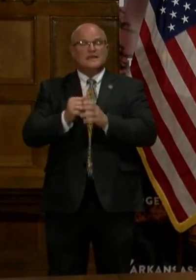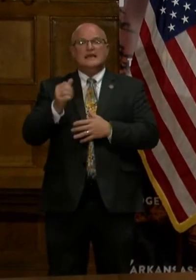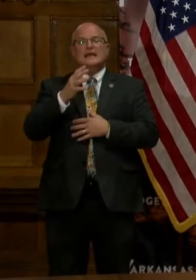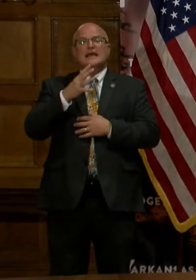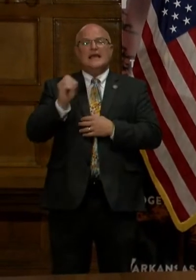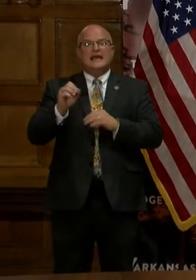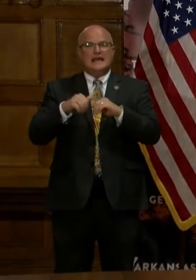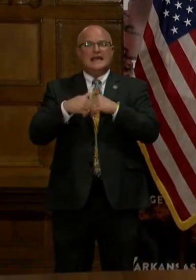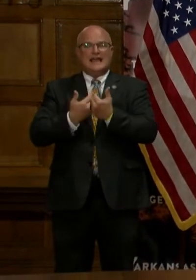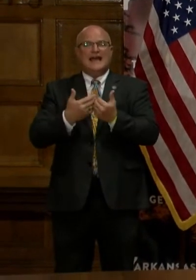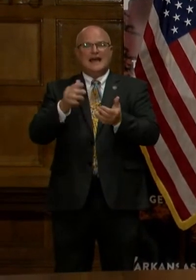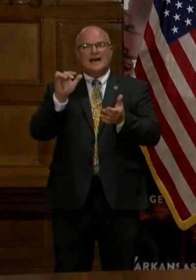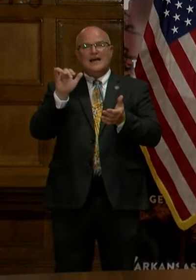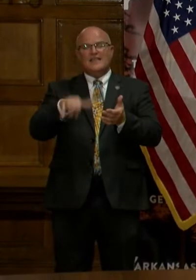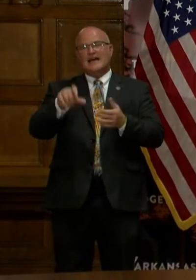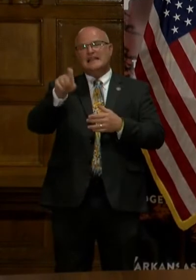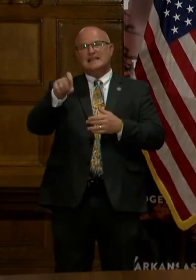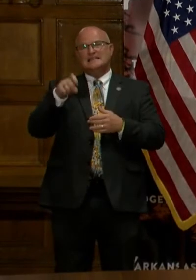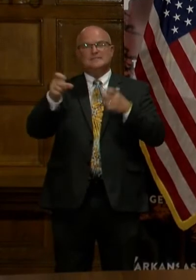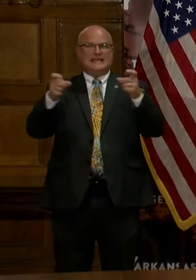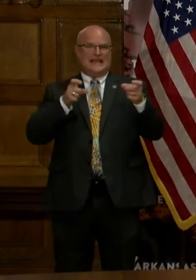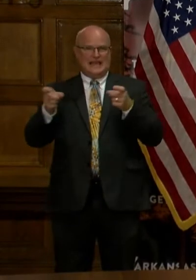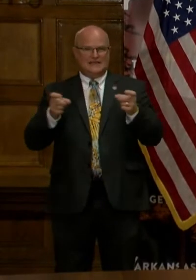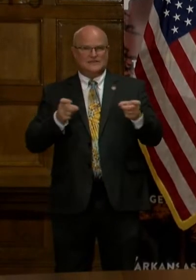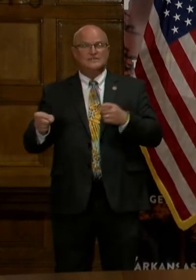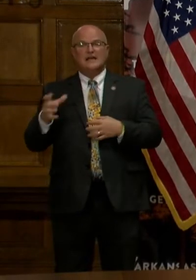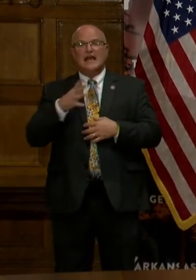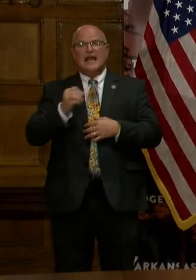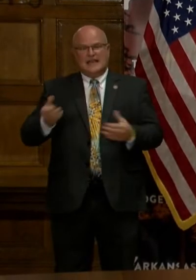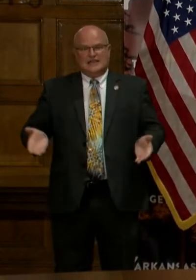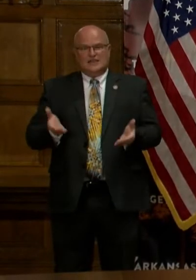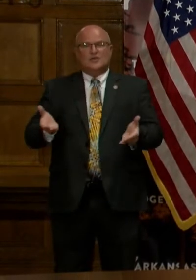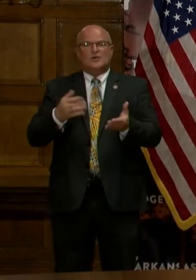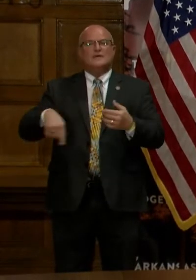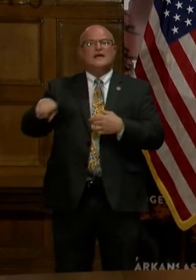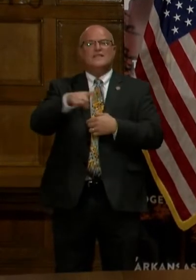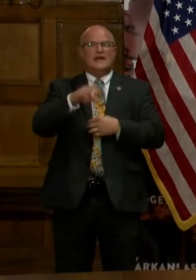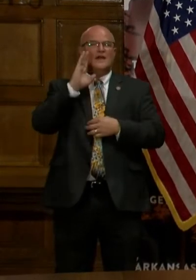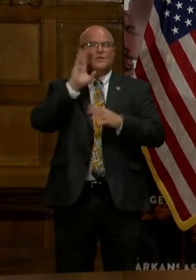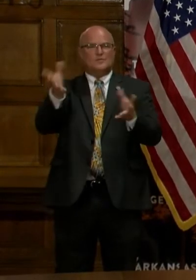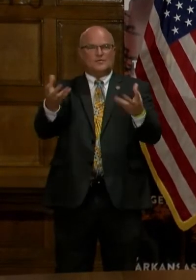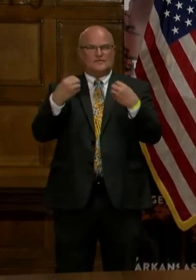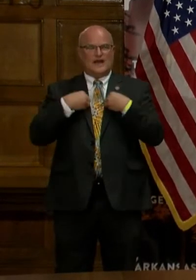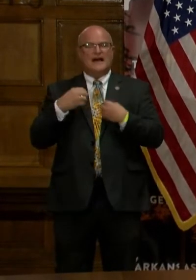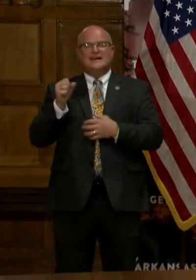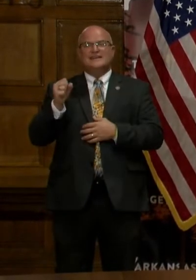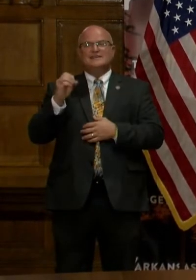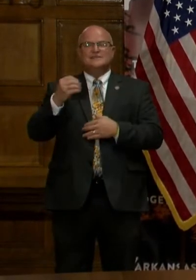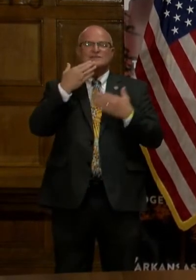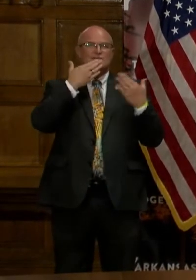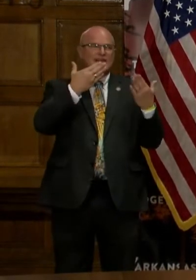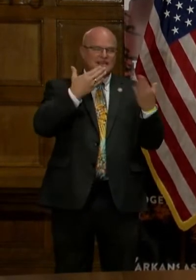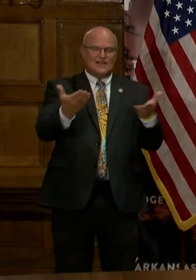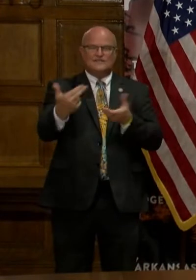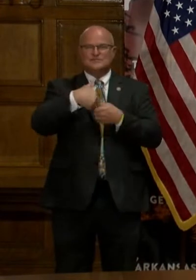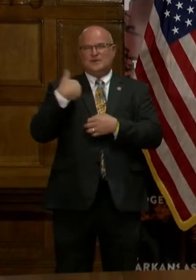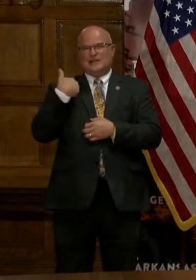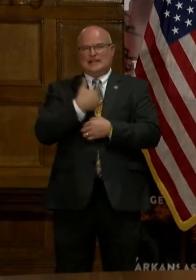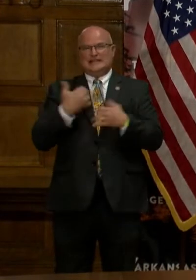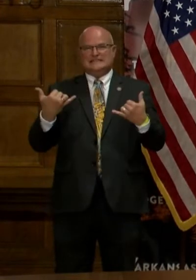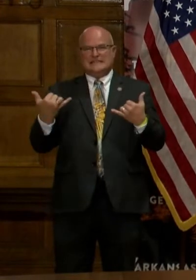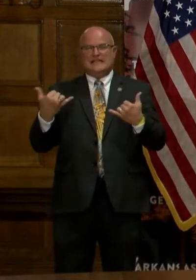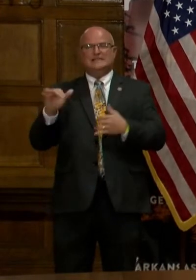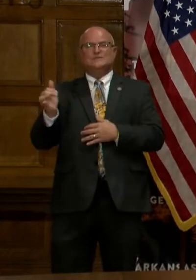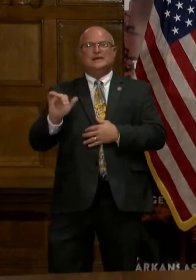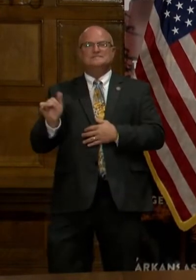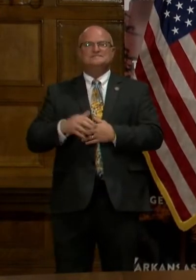and how that needs to be handled and the encouragement that they might provide. So thank you for being with us today